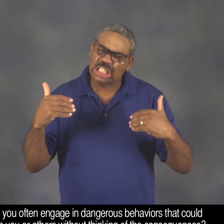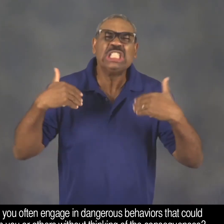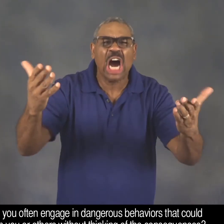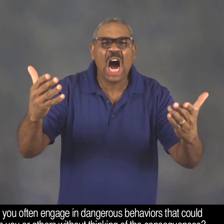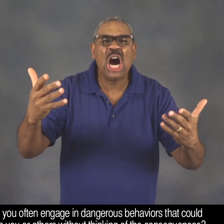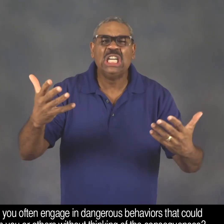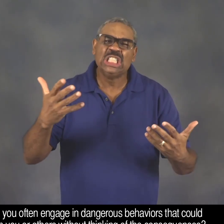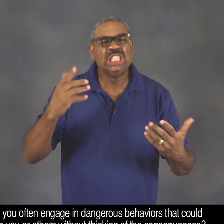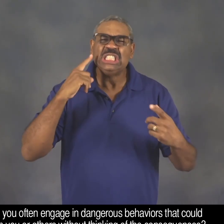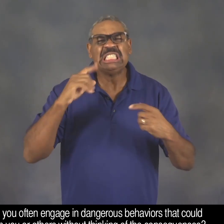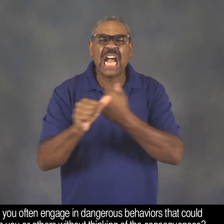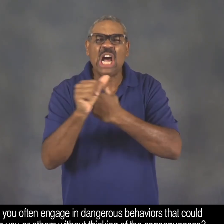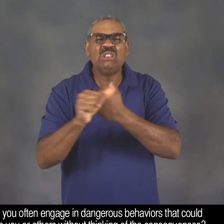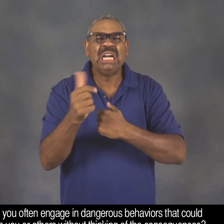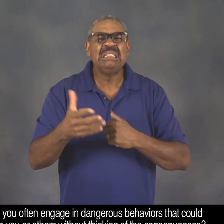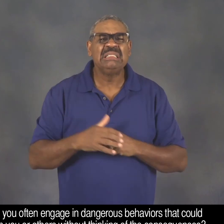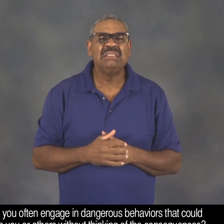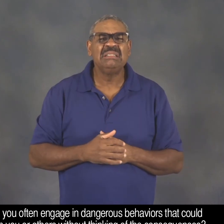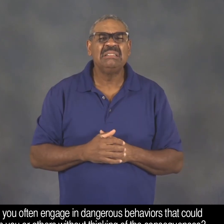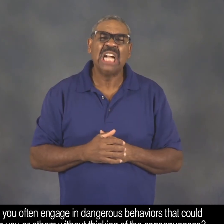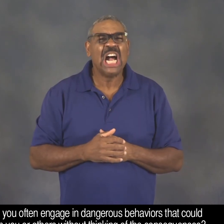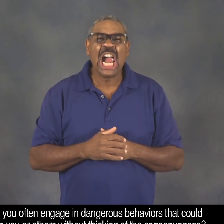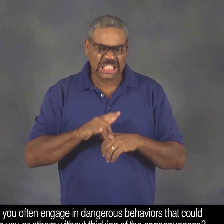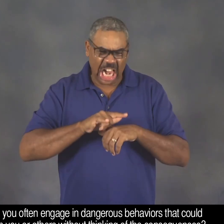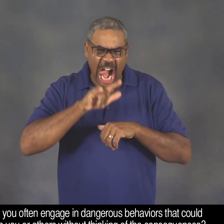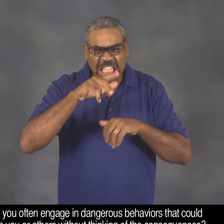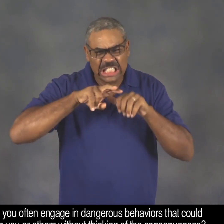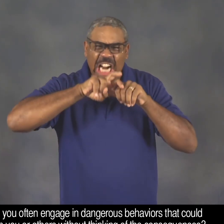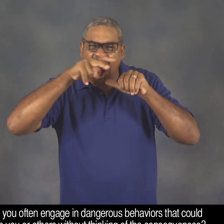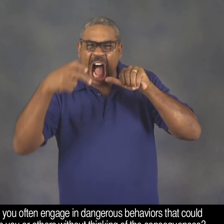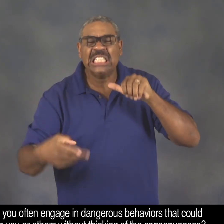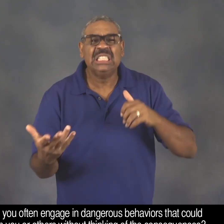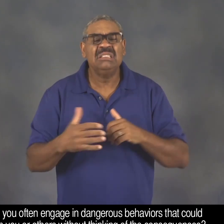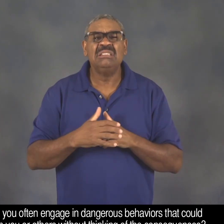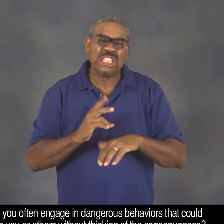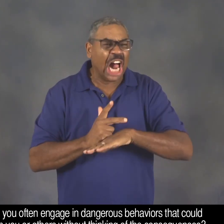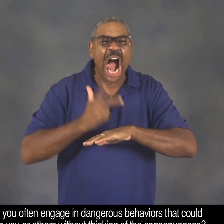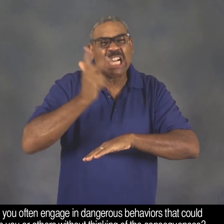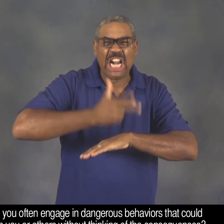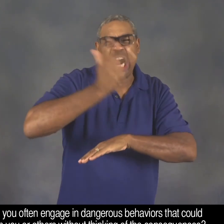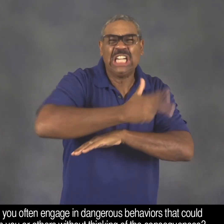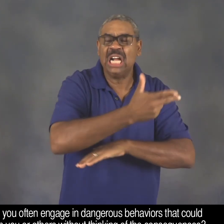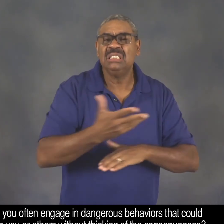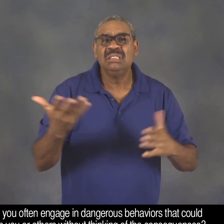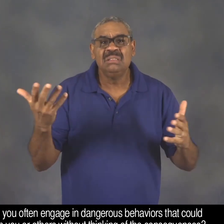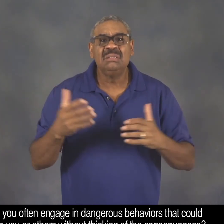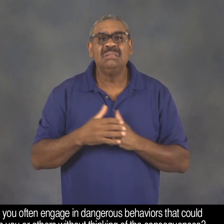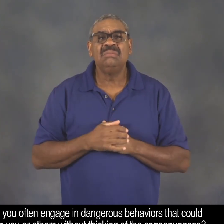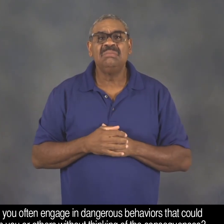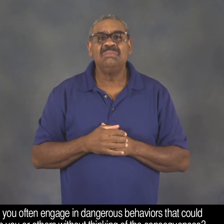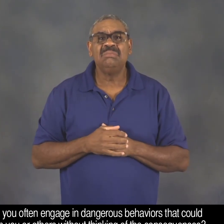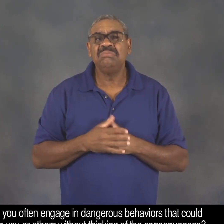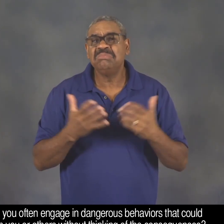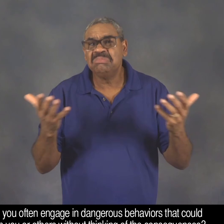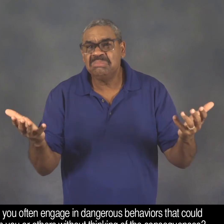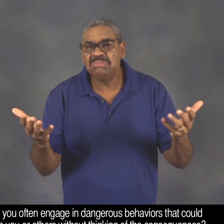Do you often engage in dangerous behaviors that could harm you or others without thinking of the consequences?